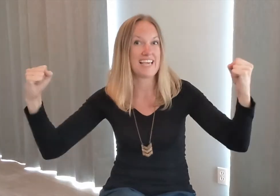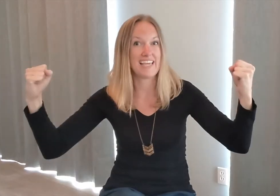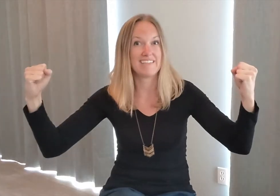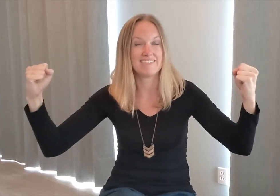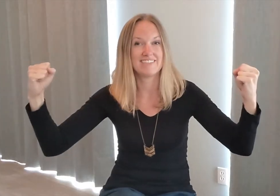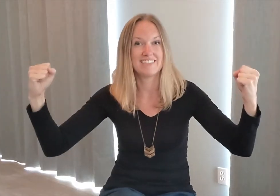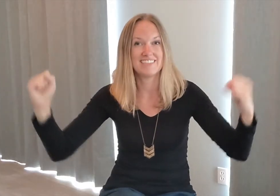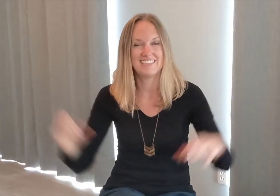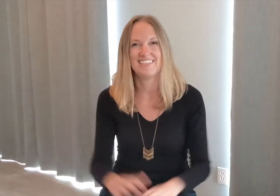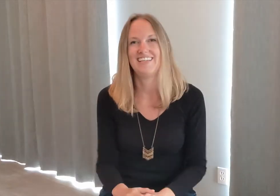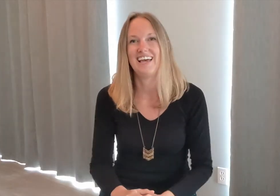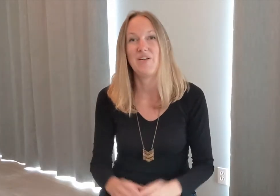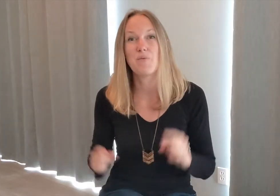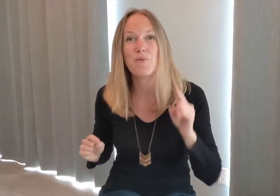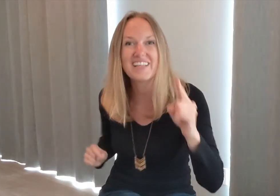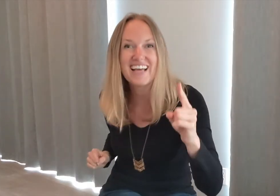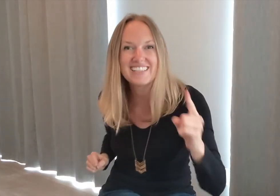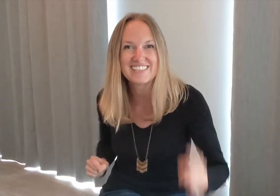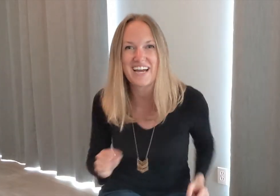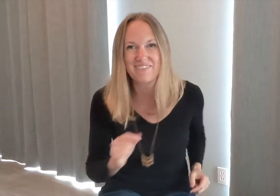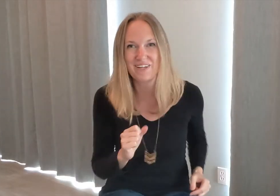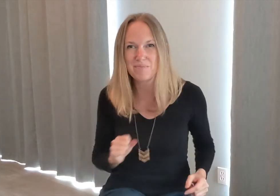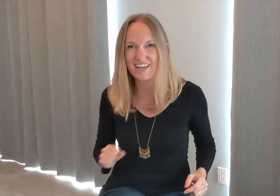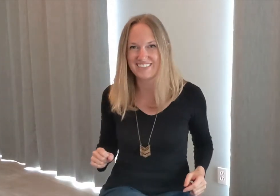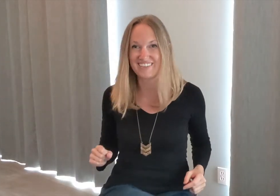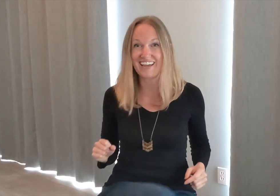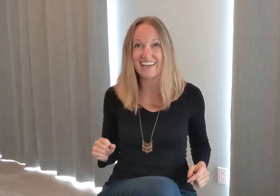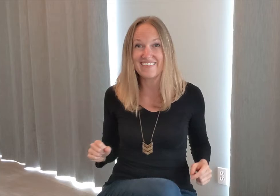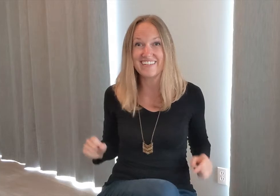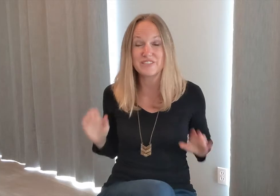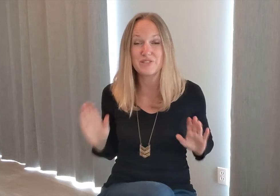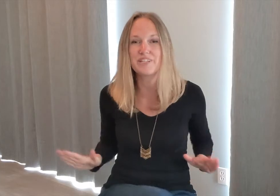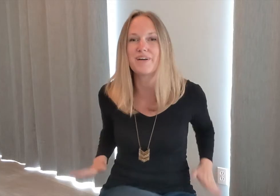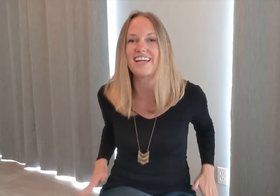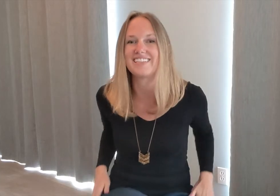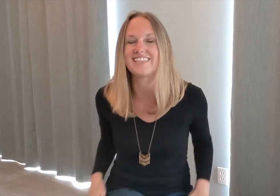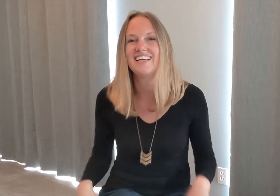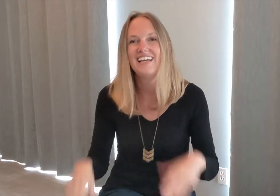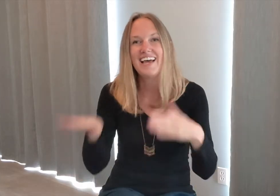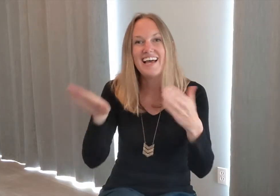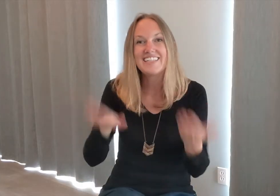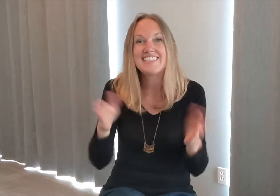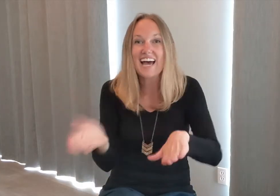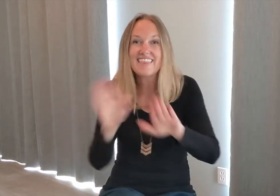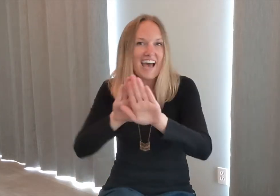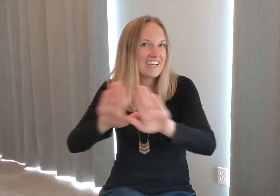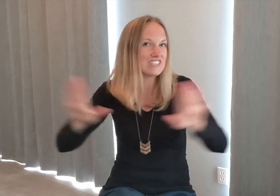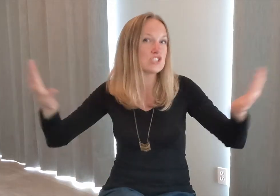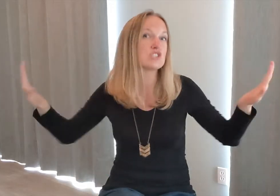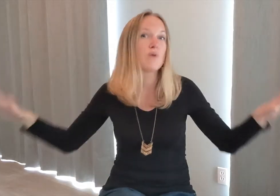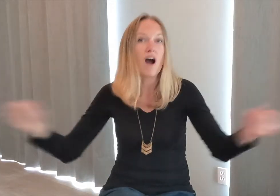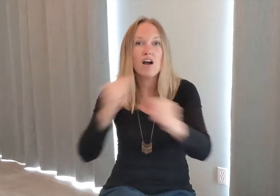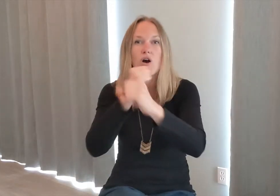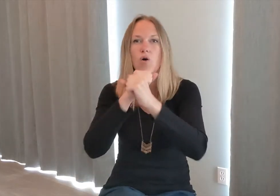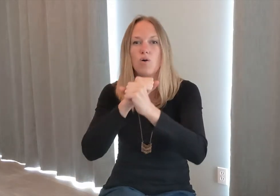save. And one last time for good measure, okay? You guys are doing great. Death had a